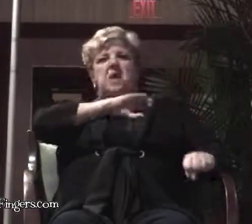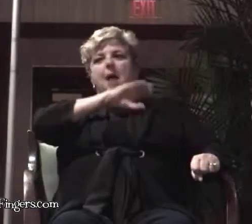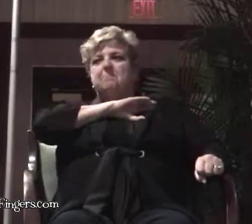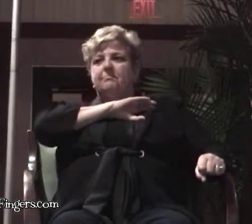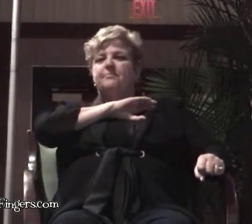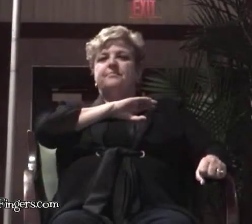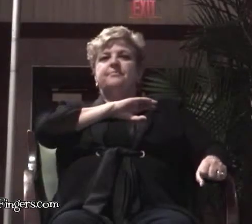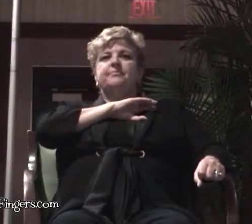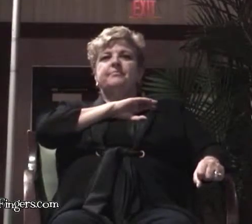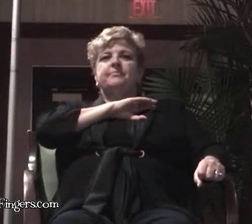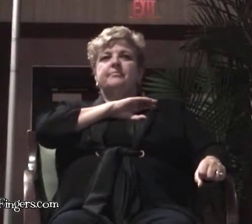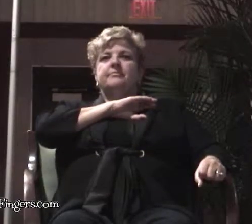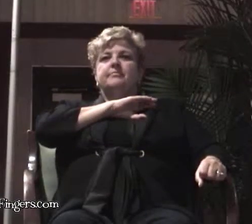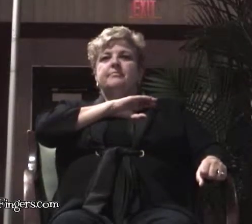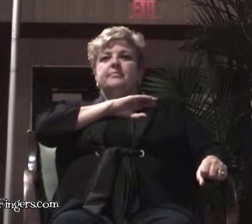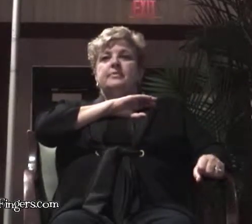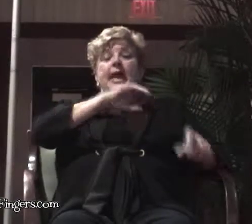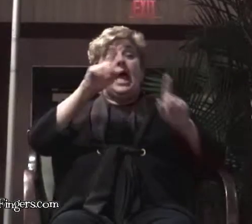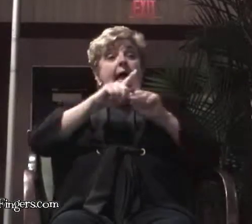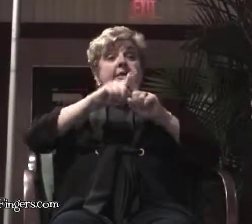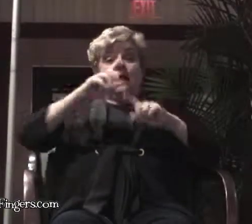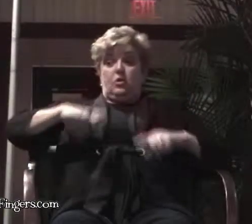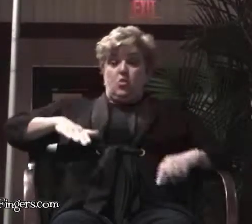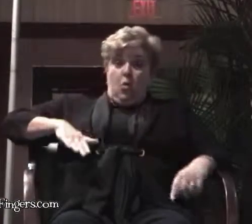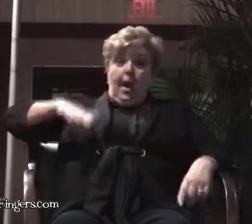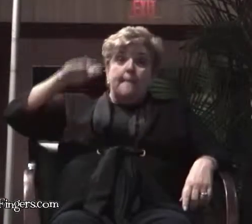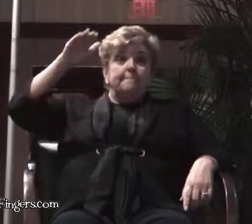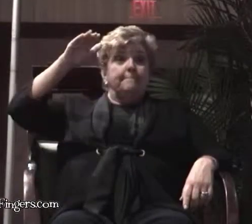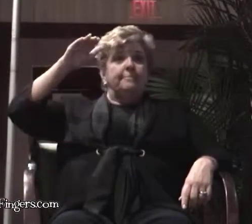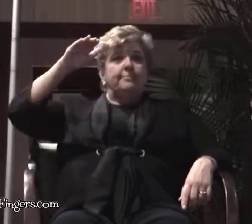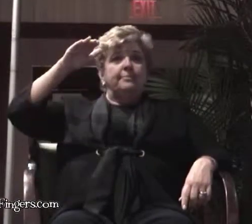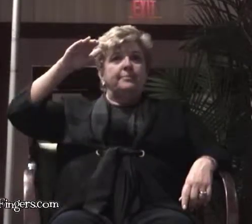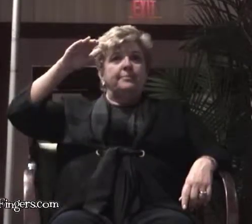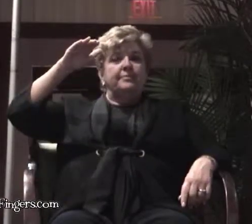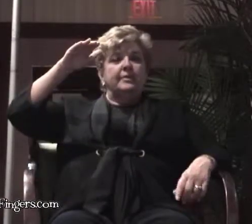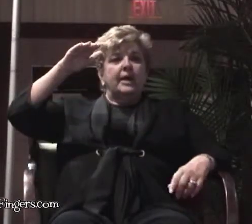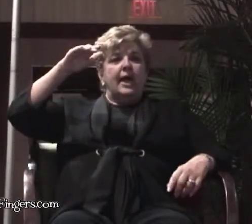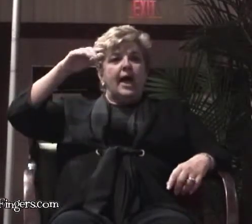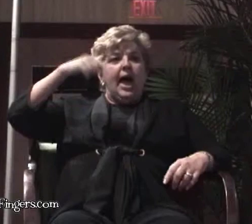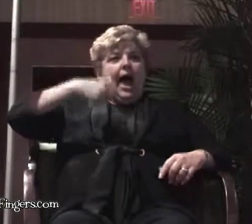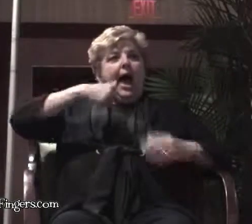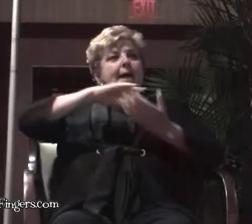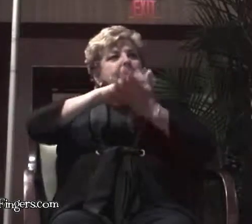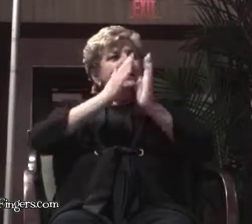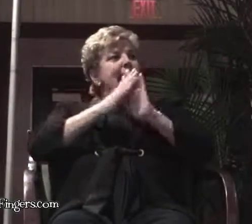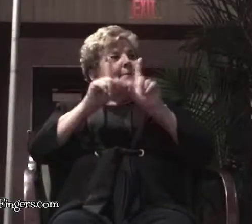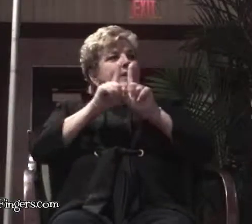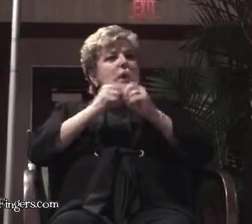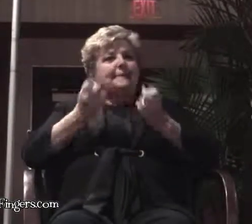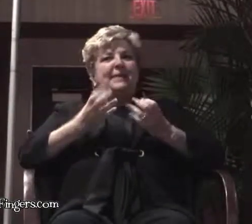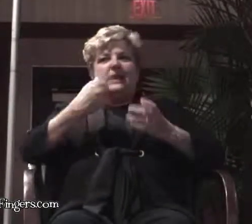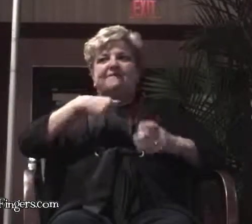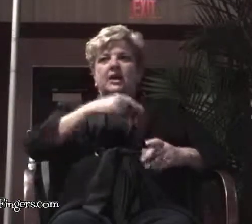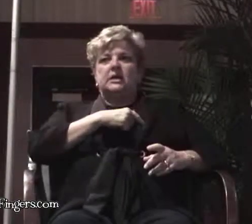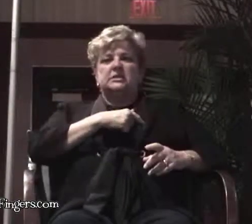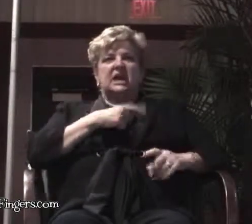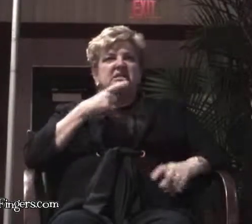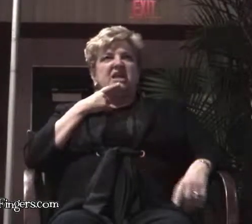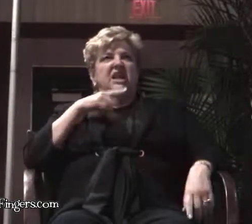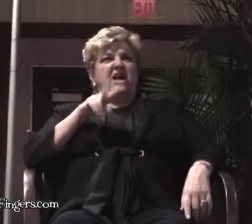As a young boy. As I grew older, I became like so many of us. I do not want to be like my father. I